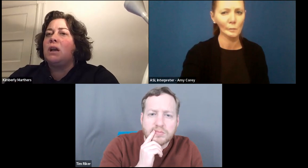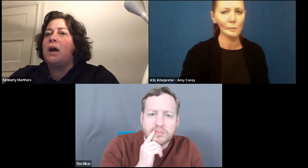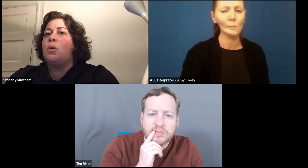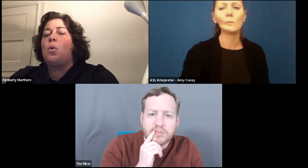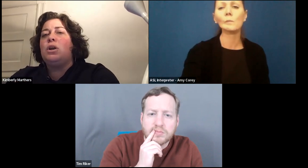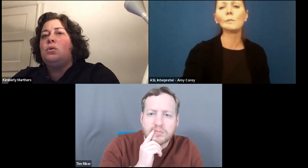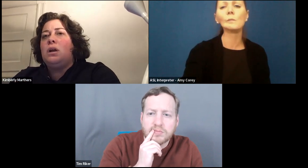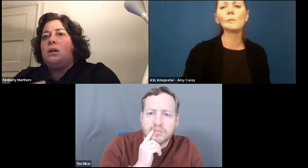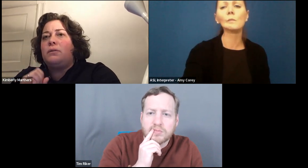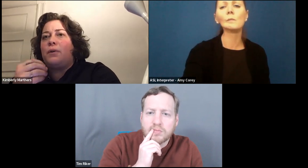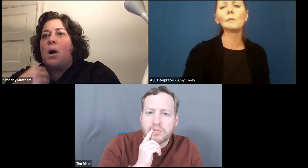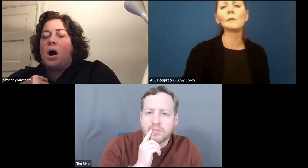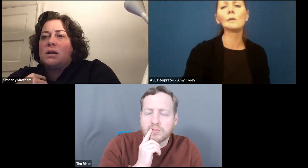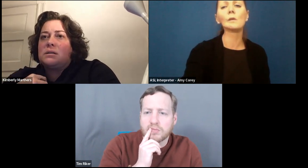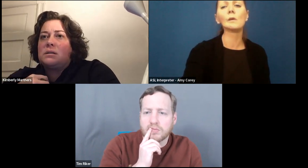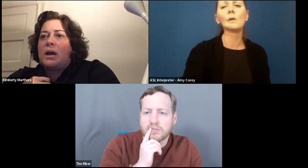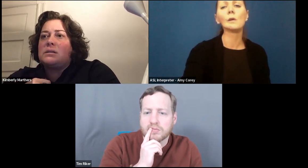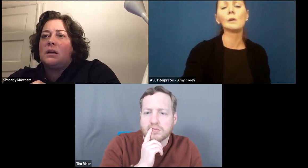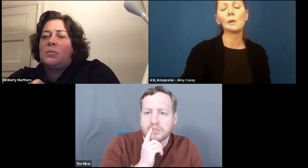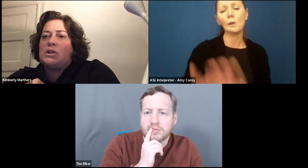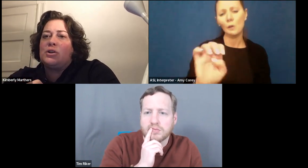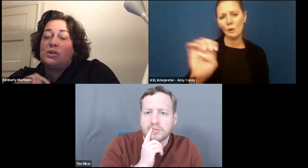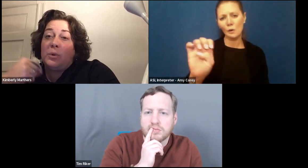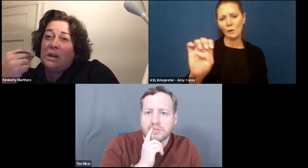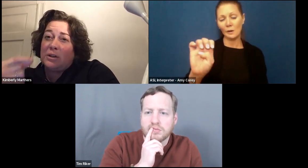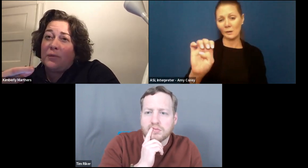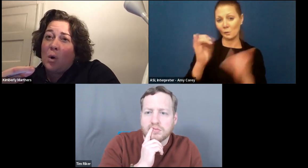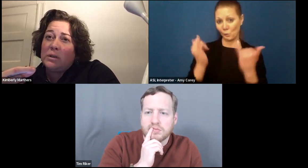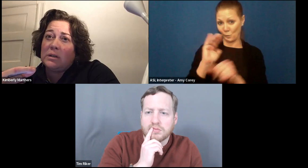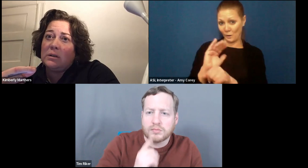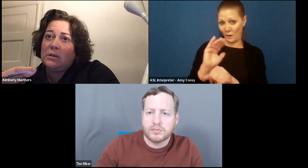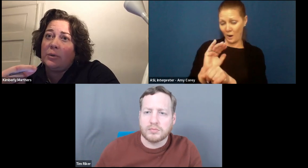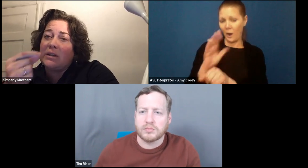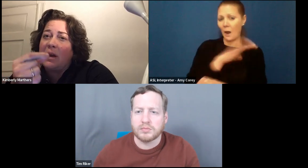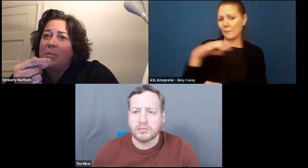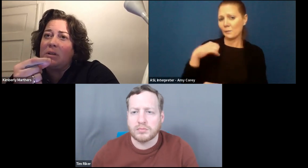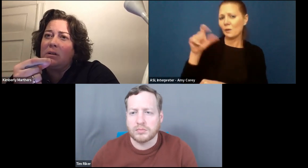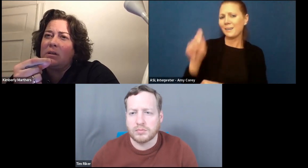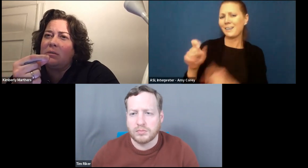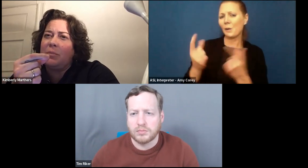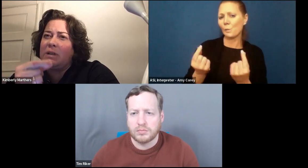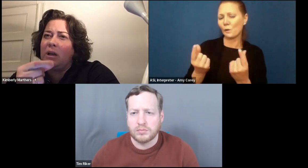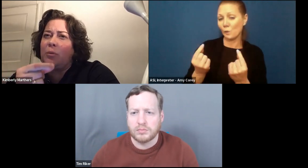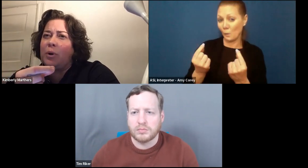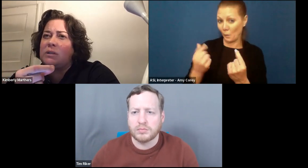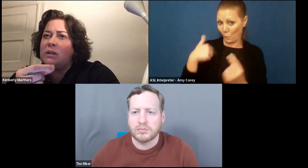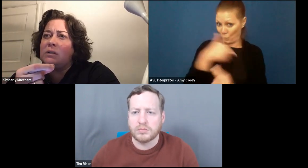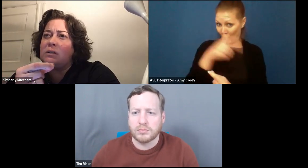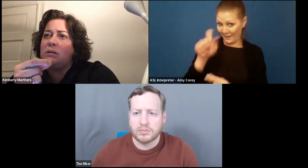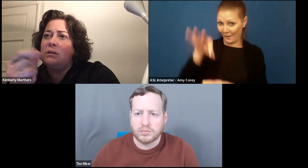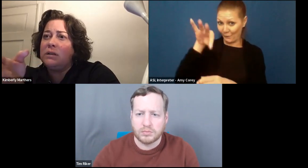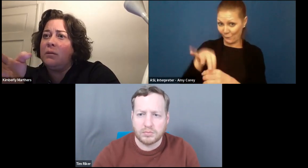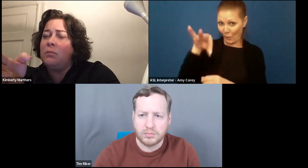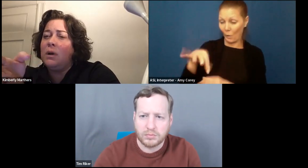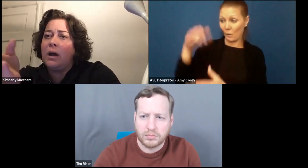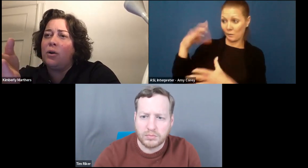Ernest, for tonight, what do you need from us as the commissioners? Do we need to vote to accept this particular